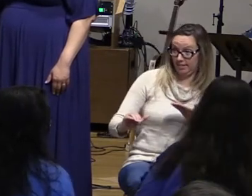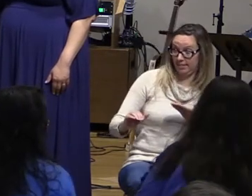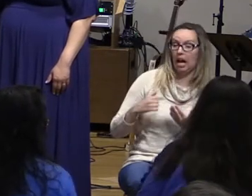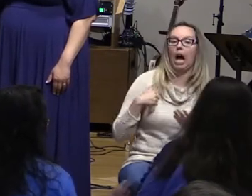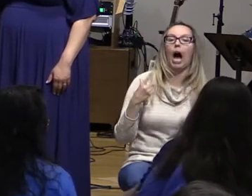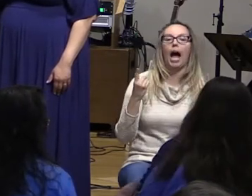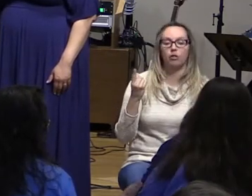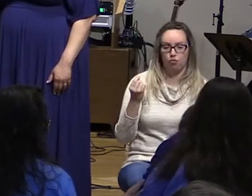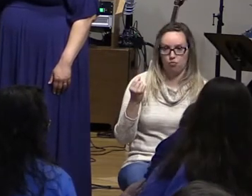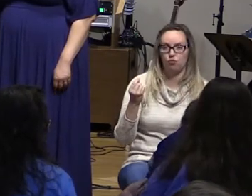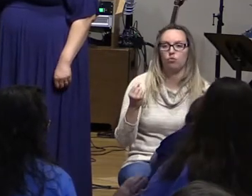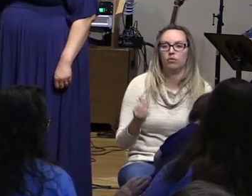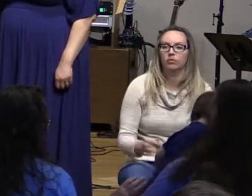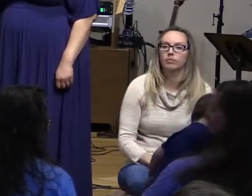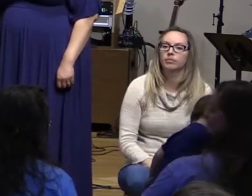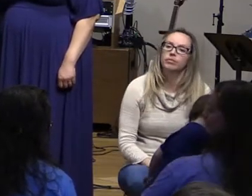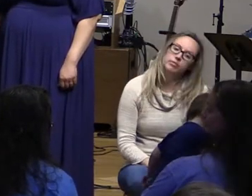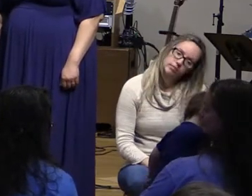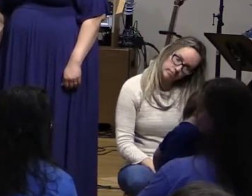do.